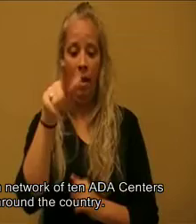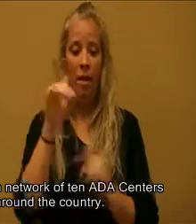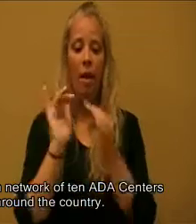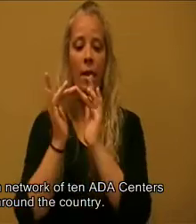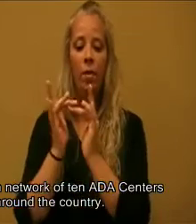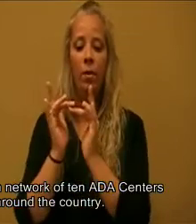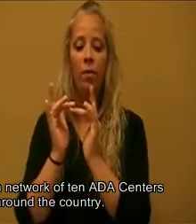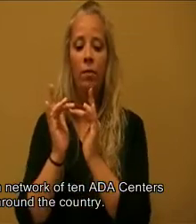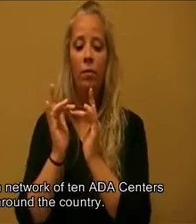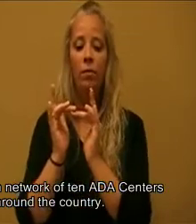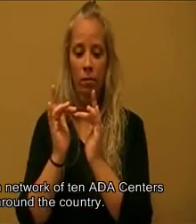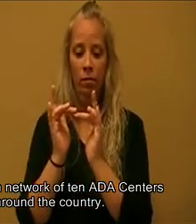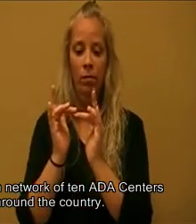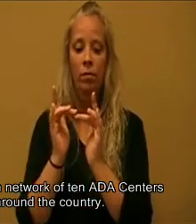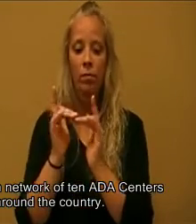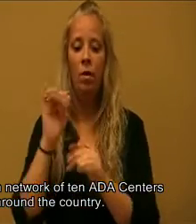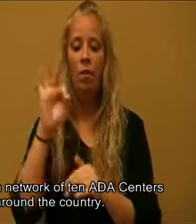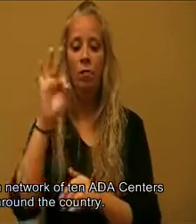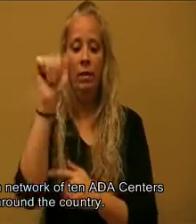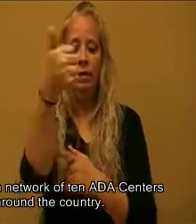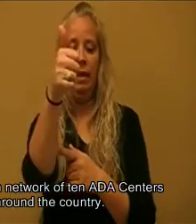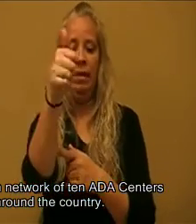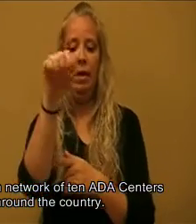A network of 10 ADA Centers around the country